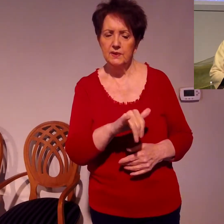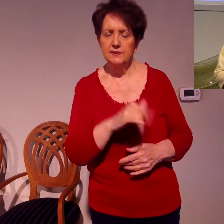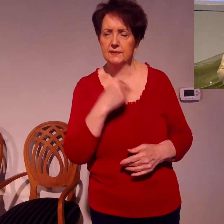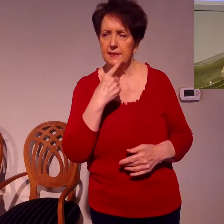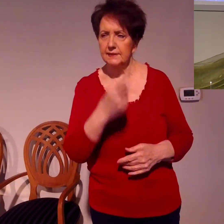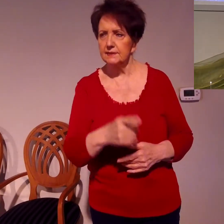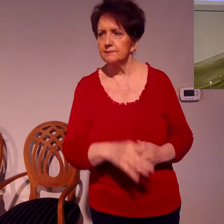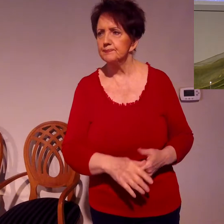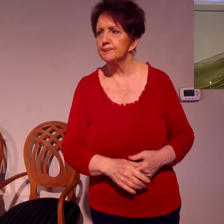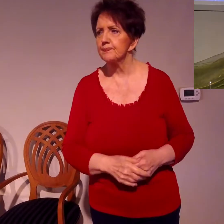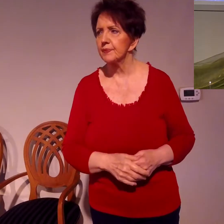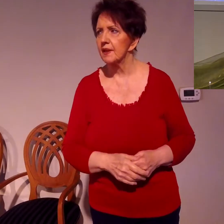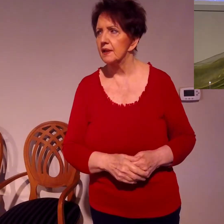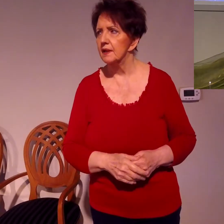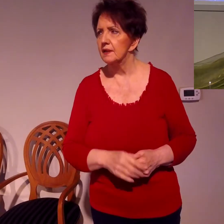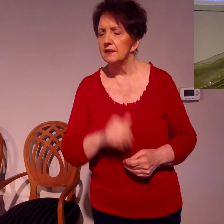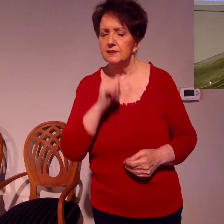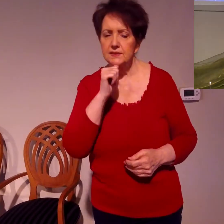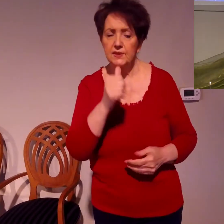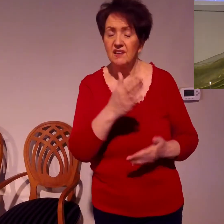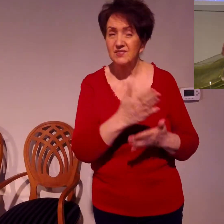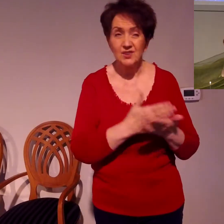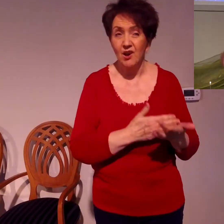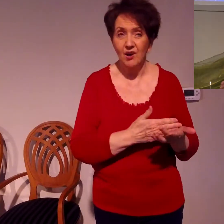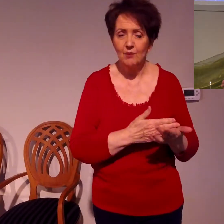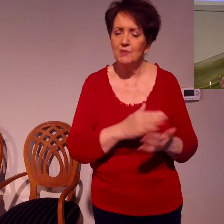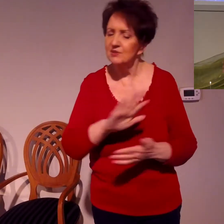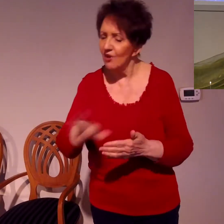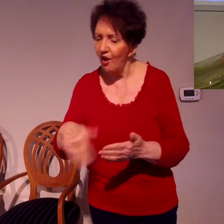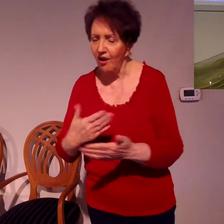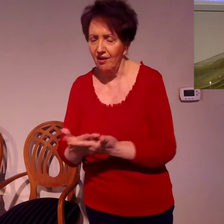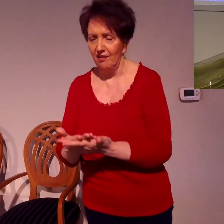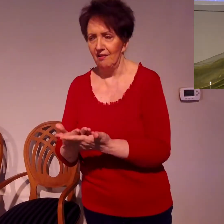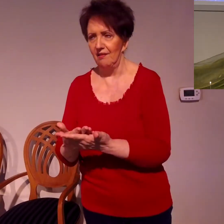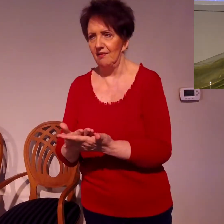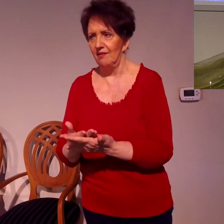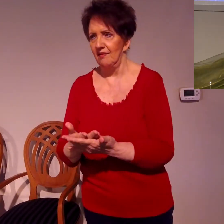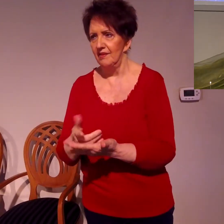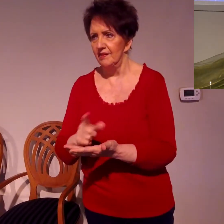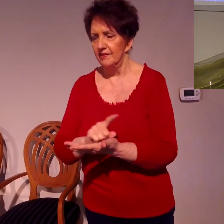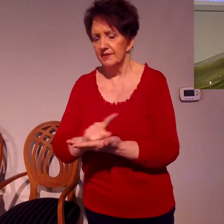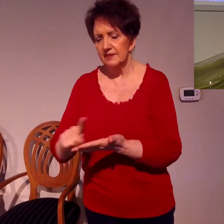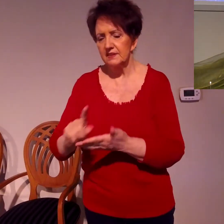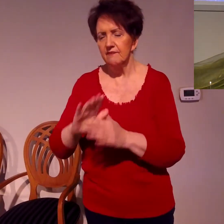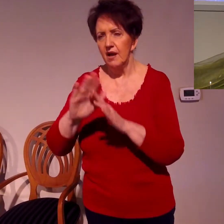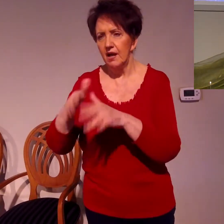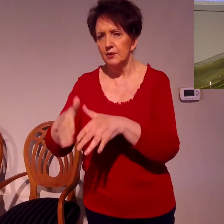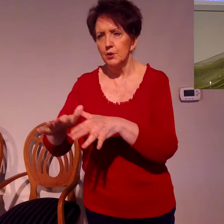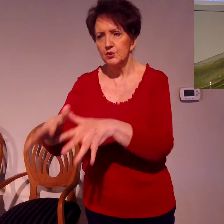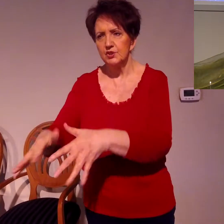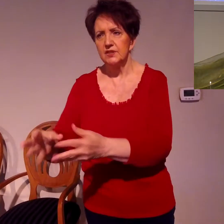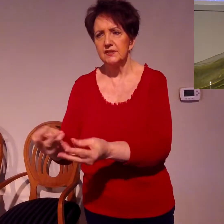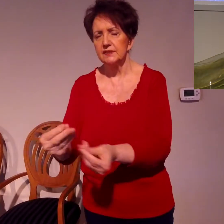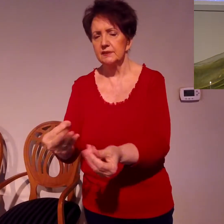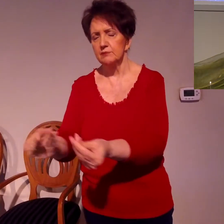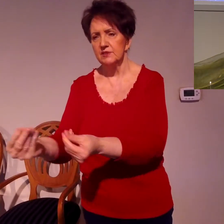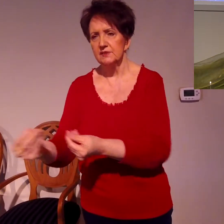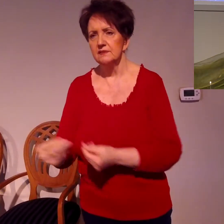And it's not some of it, it's absolutely all this divine oceanic substance.